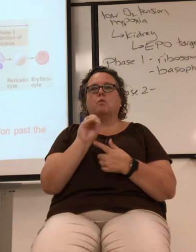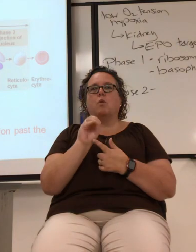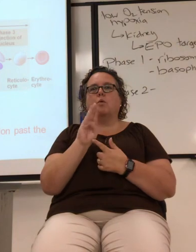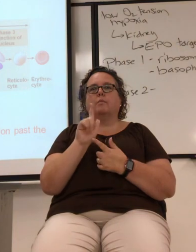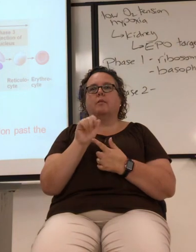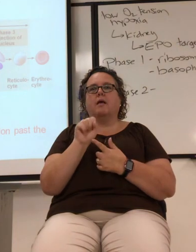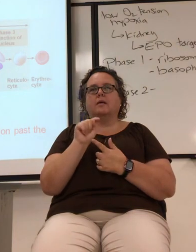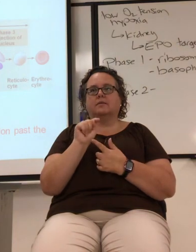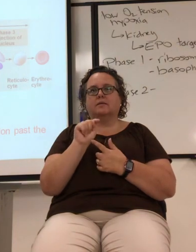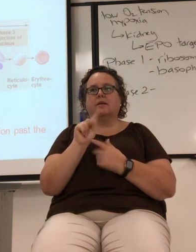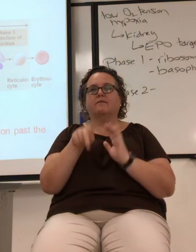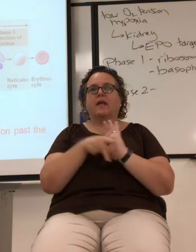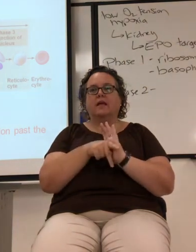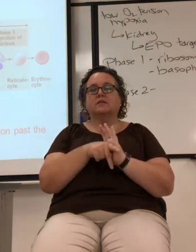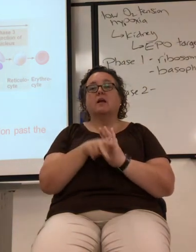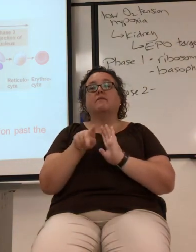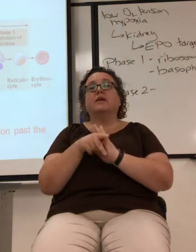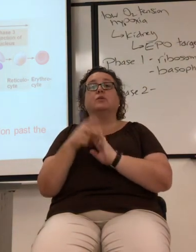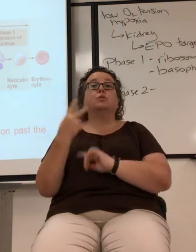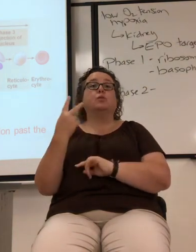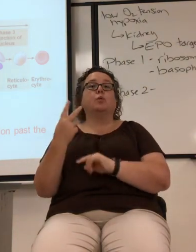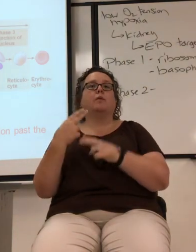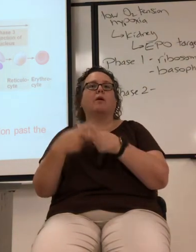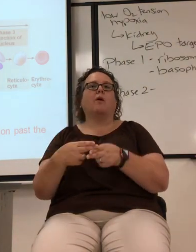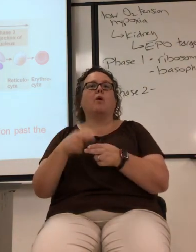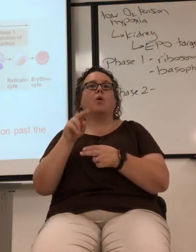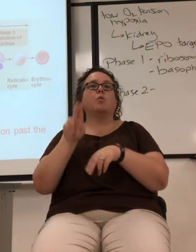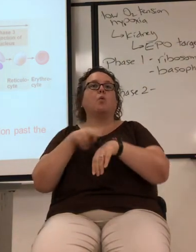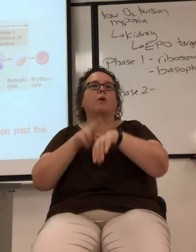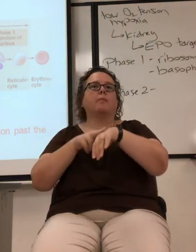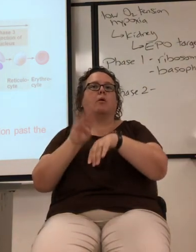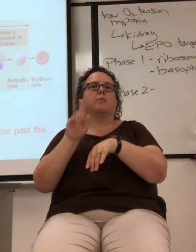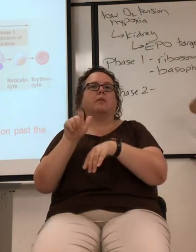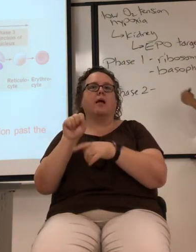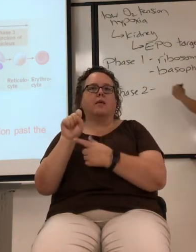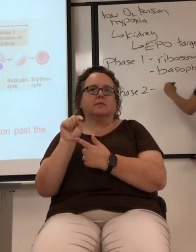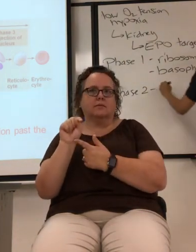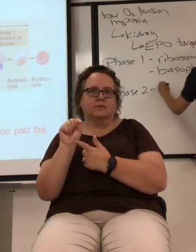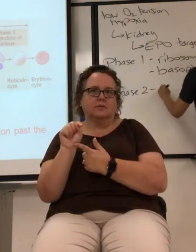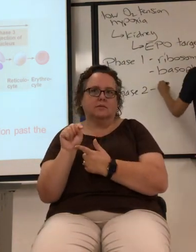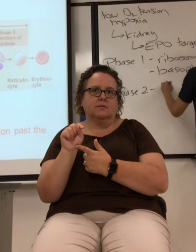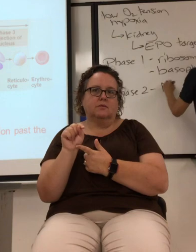erythroblast phase. Phase two, they use the term normal blast.